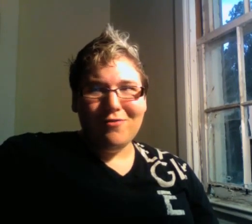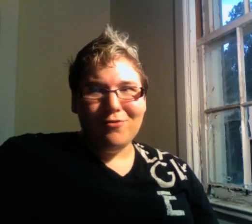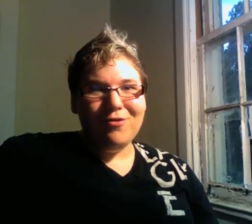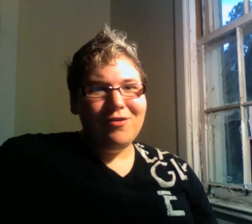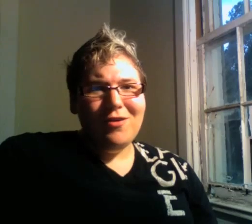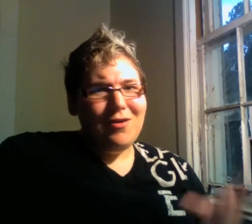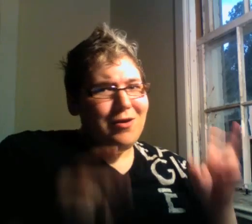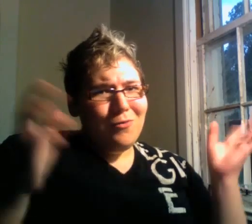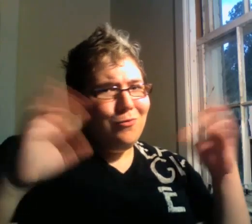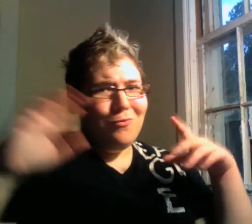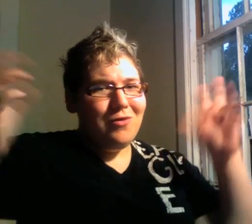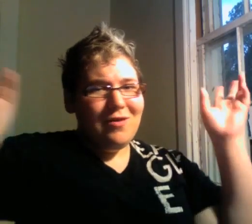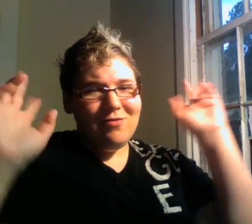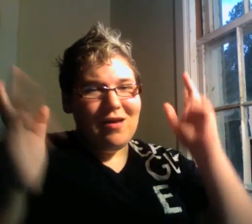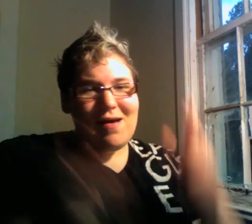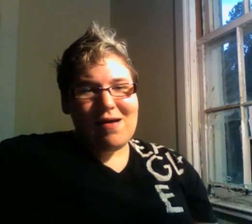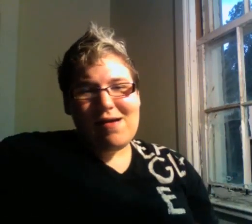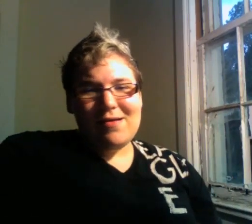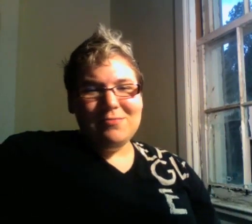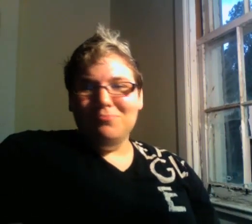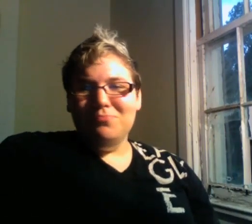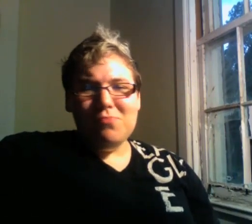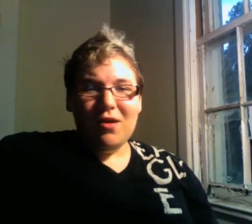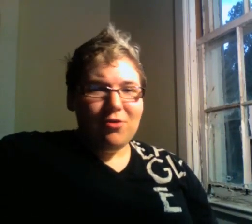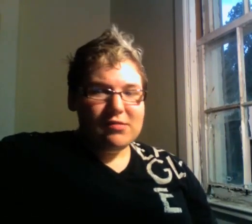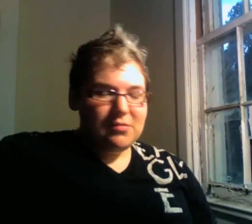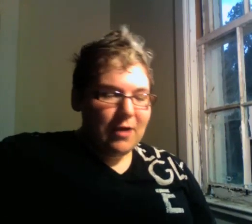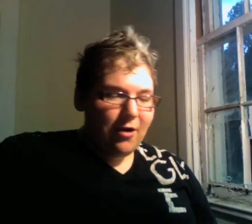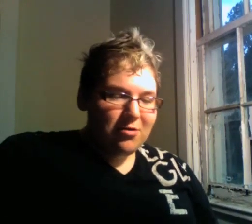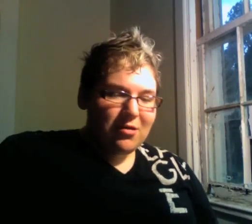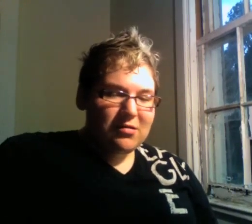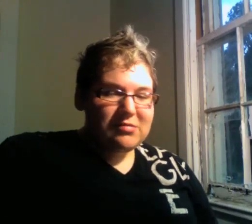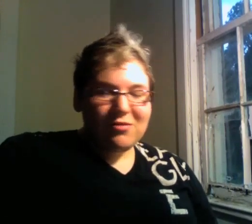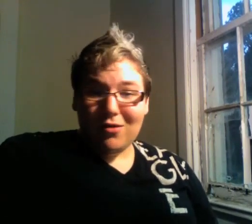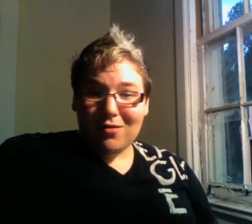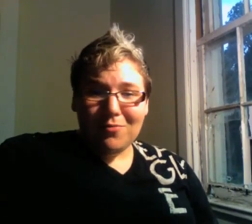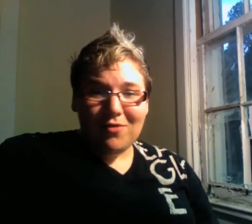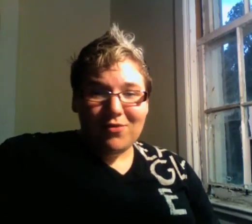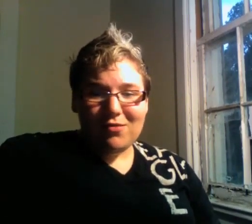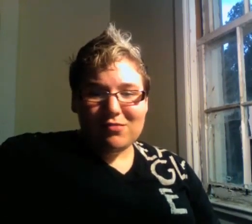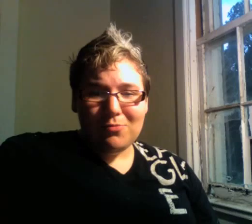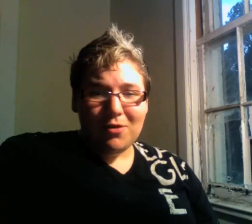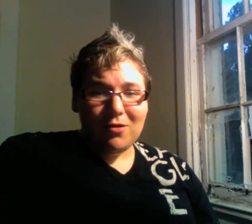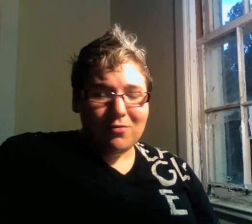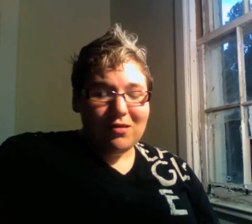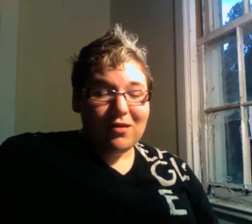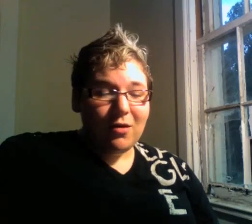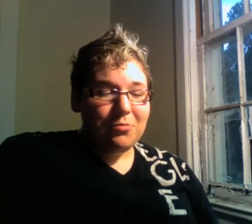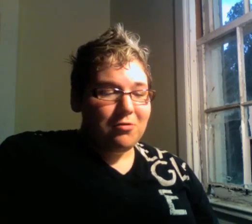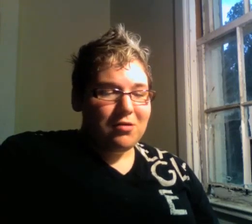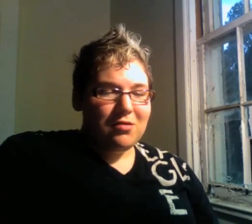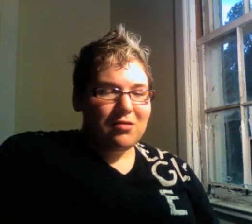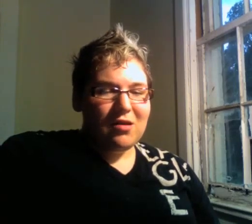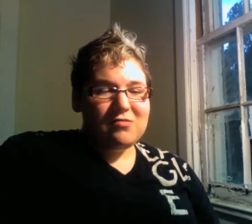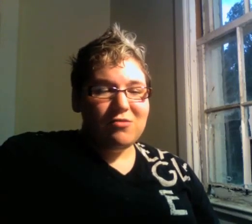whatever the high like crazy power thing is so like my videos get get uploaded in like two